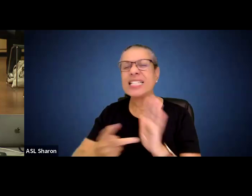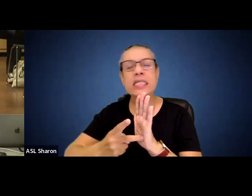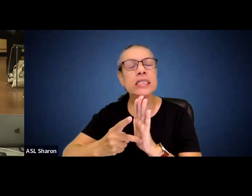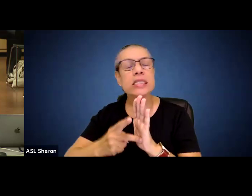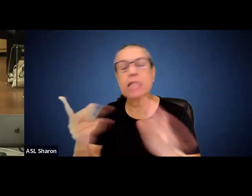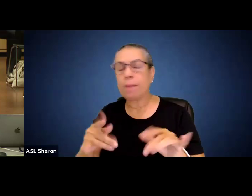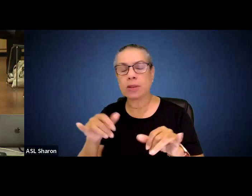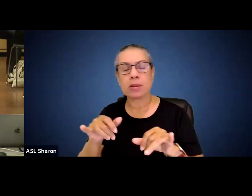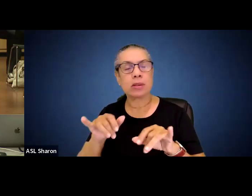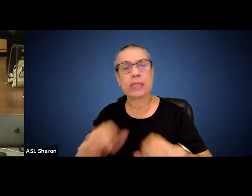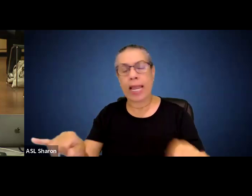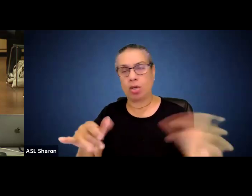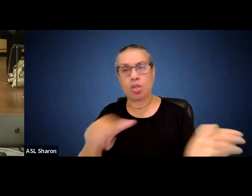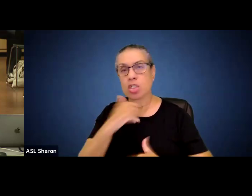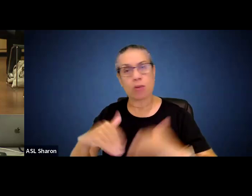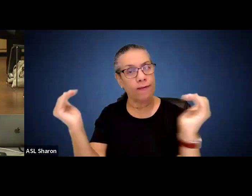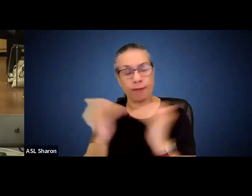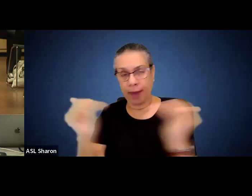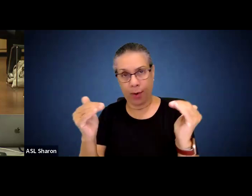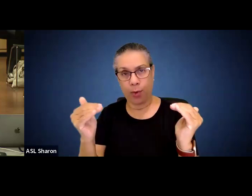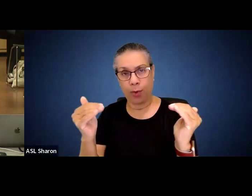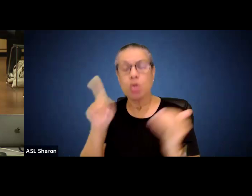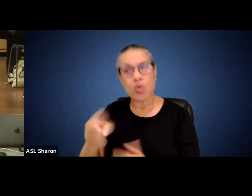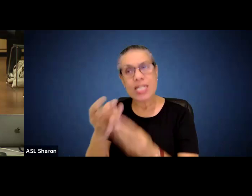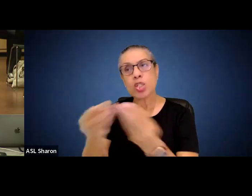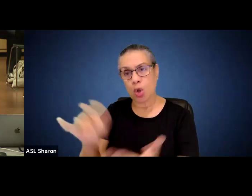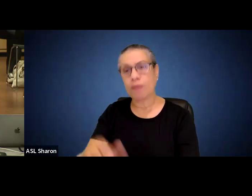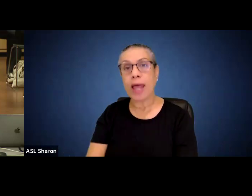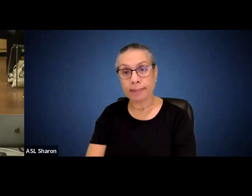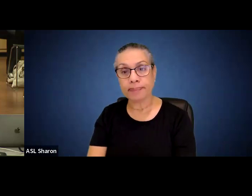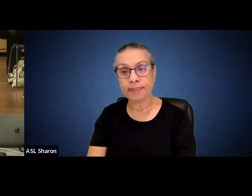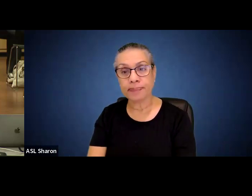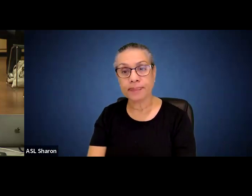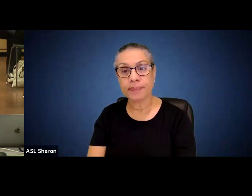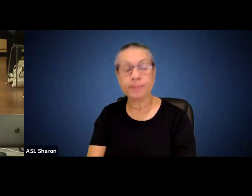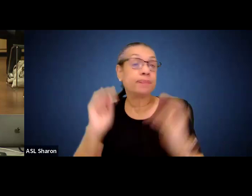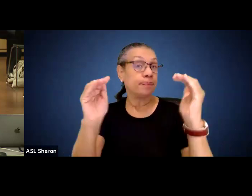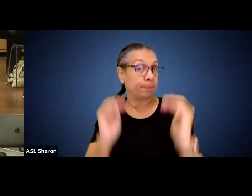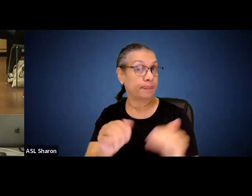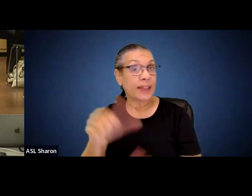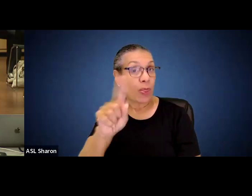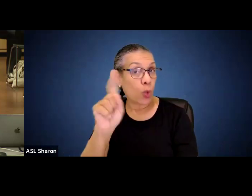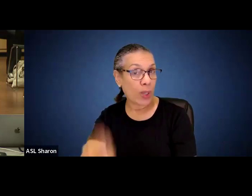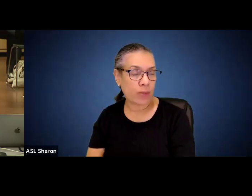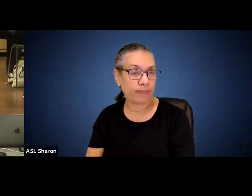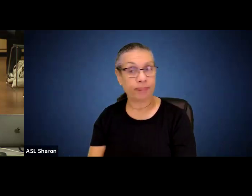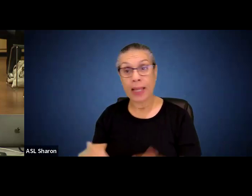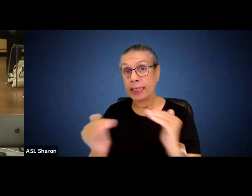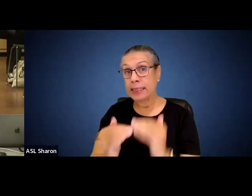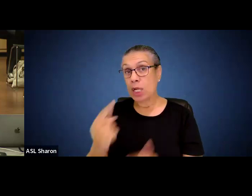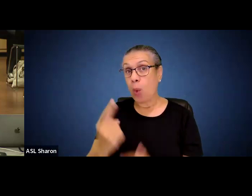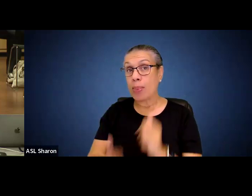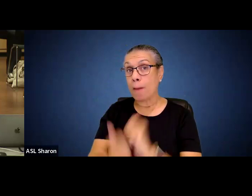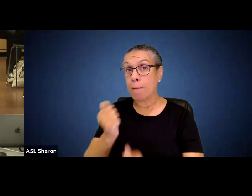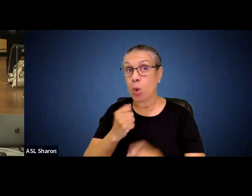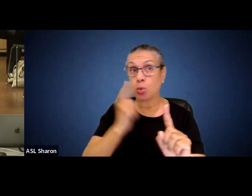standard. It's definitely not equitable, and that should be remedied. Here's another one. Is Tier 1 awarded the most